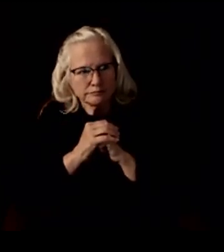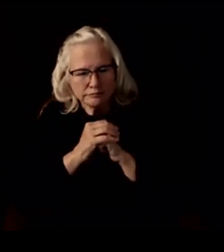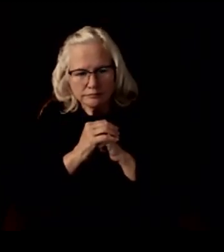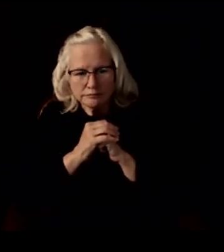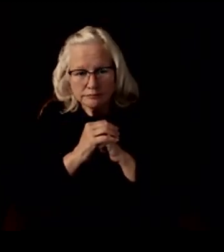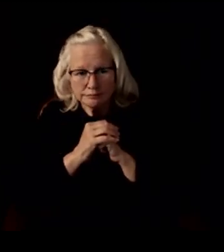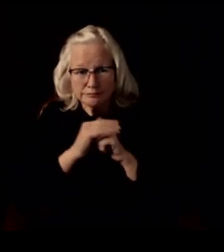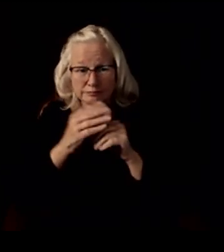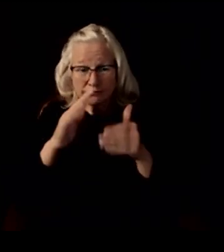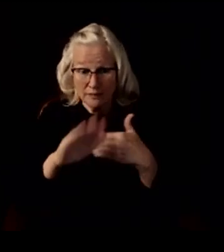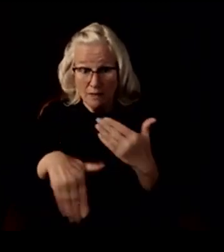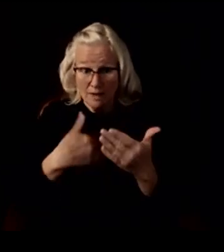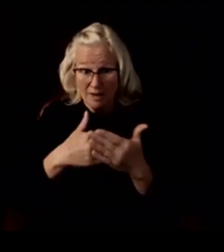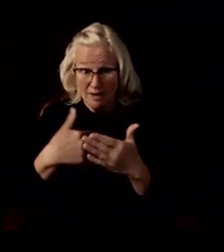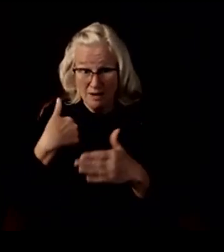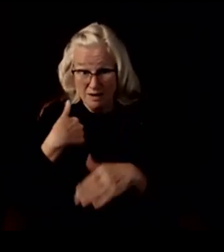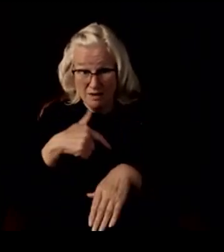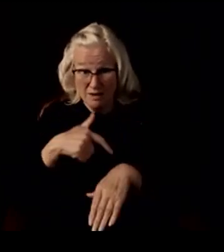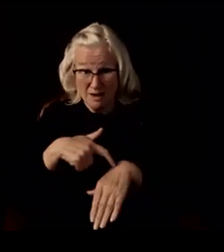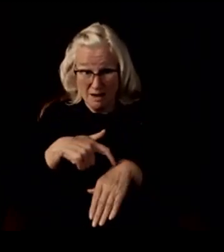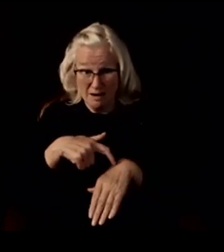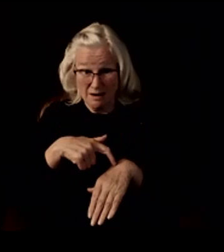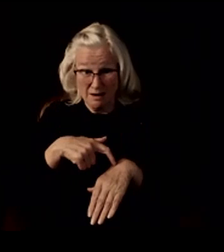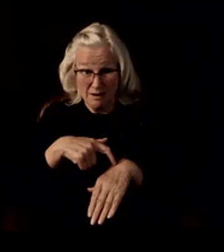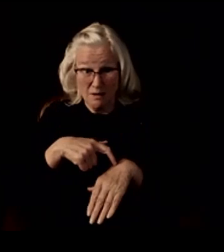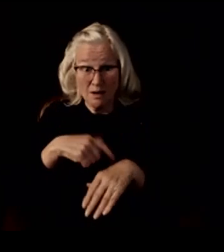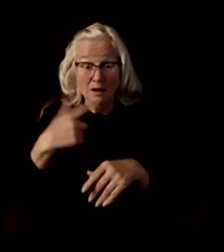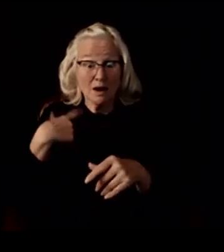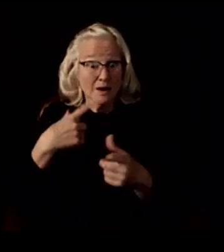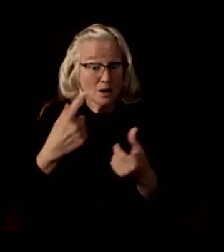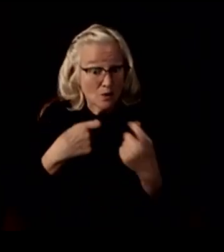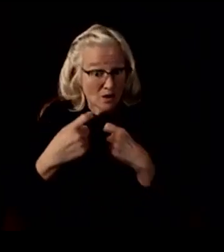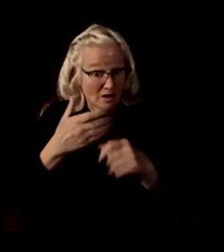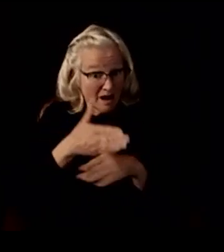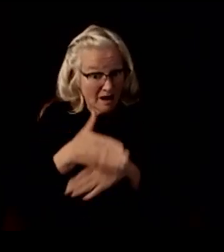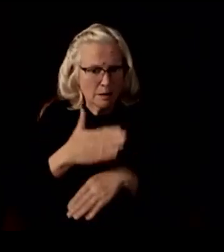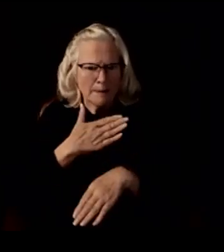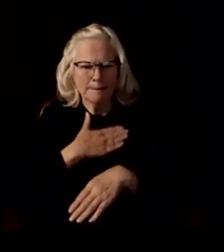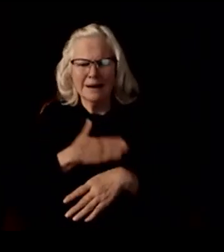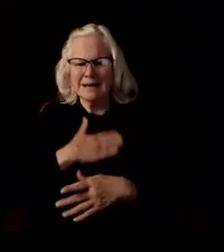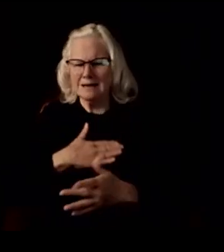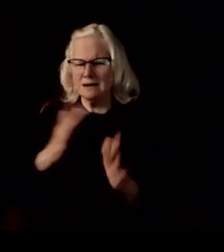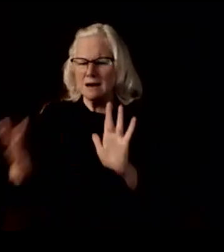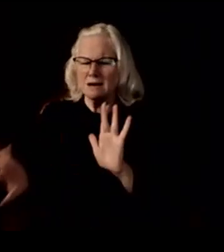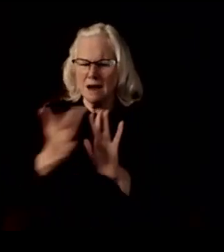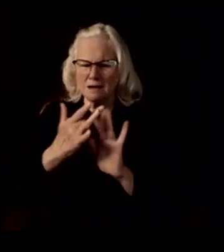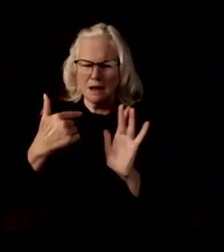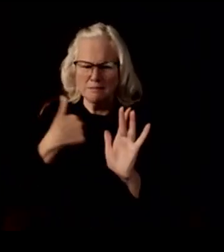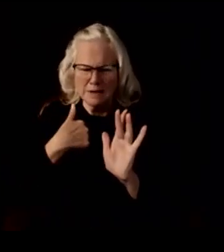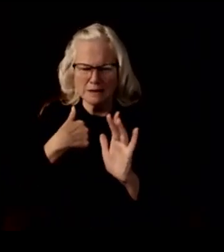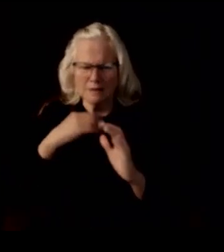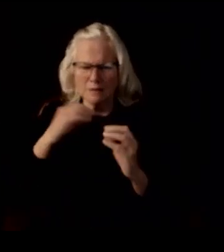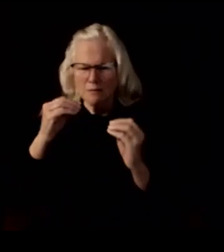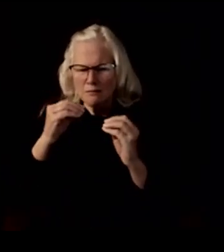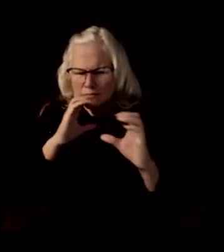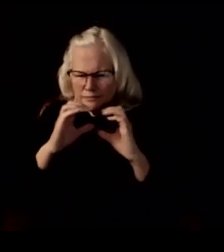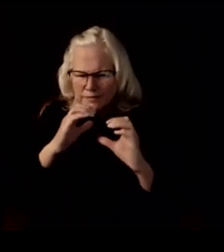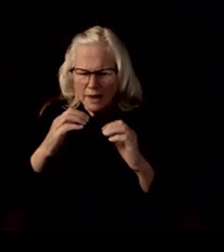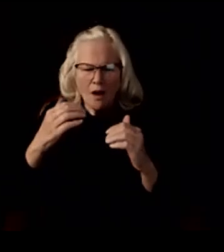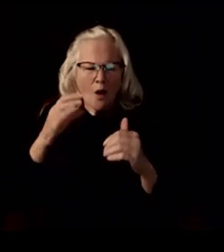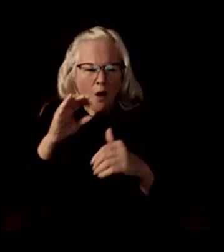today's call. If you have a question afterward, please feel free to reach out to the MDH Communications office. Have a good day, and we'll be back with